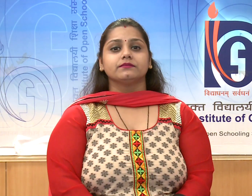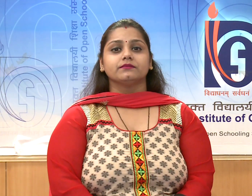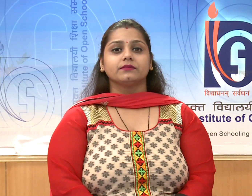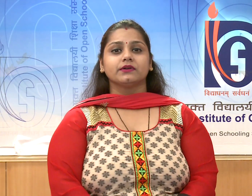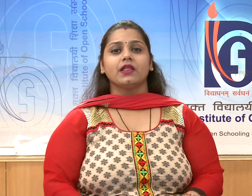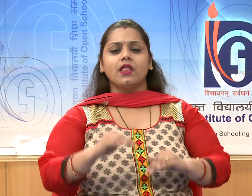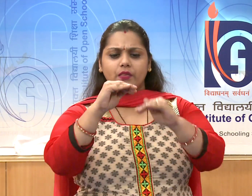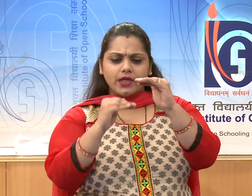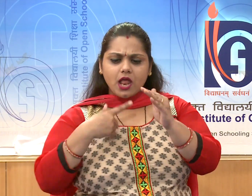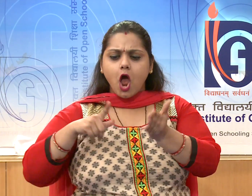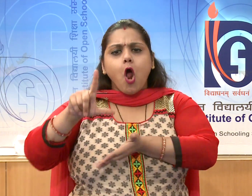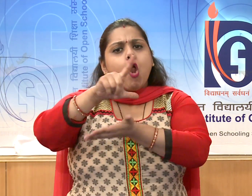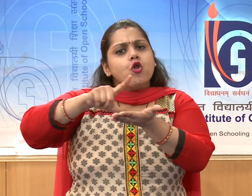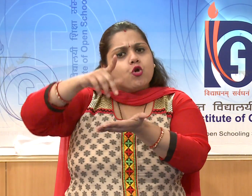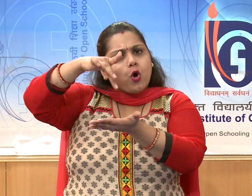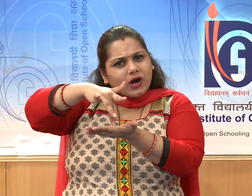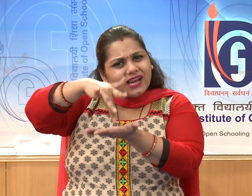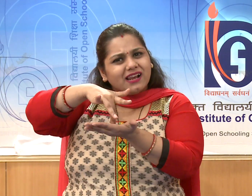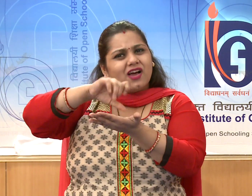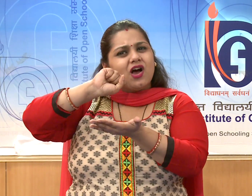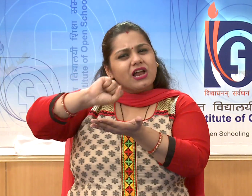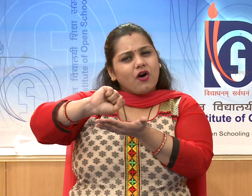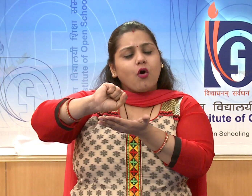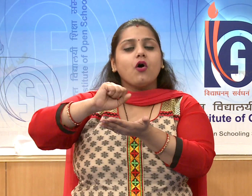dealt in local and retail trade.